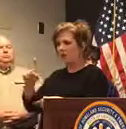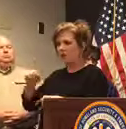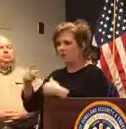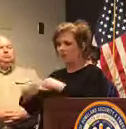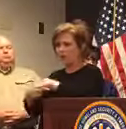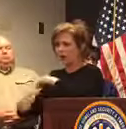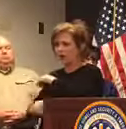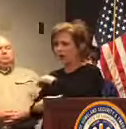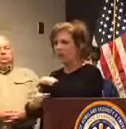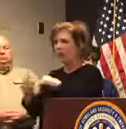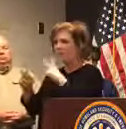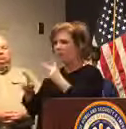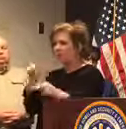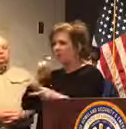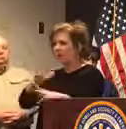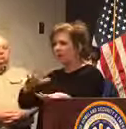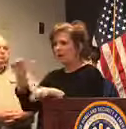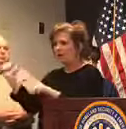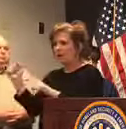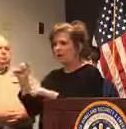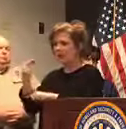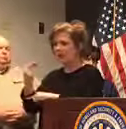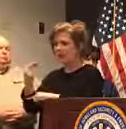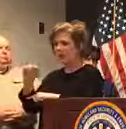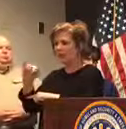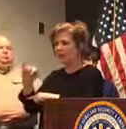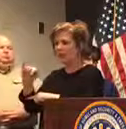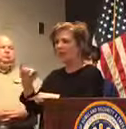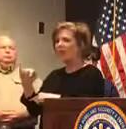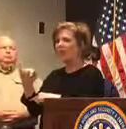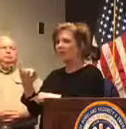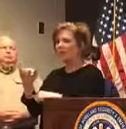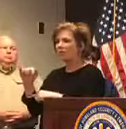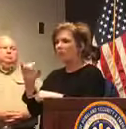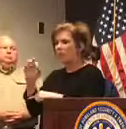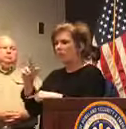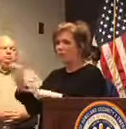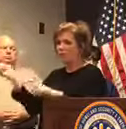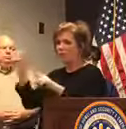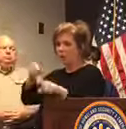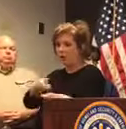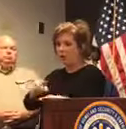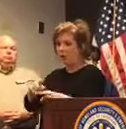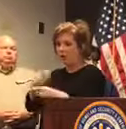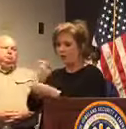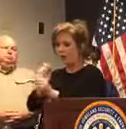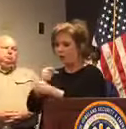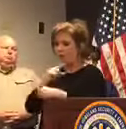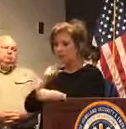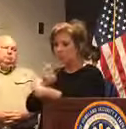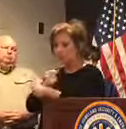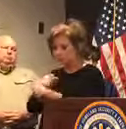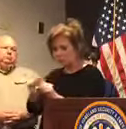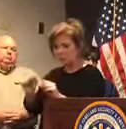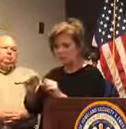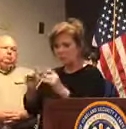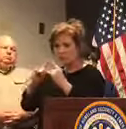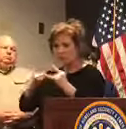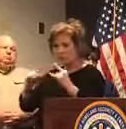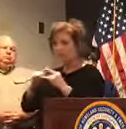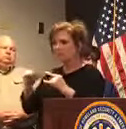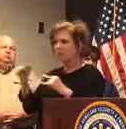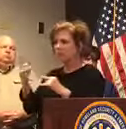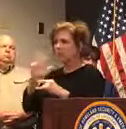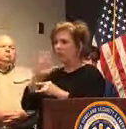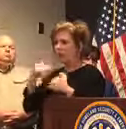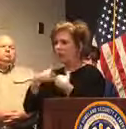who are needing to go down and secure their camp, so you will have free flow and passage on that toll structure. As the governor said,